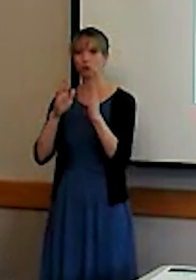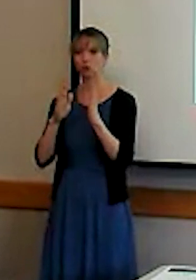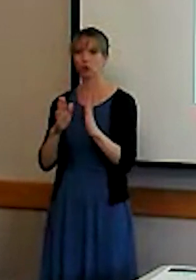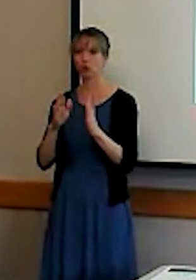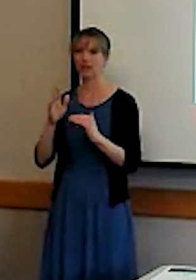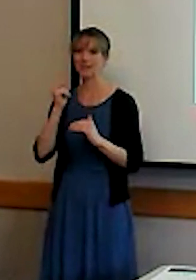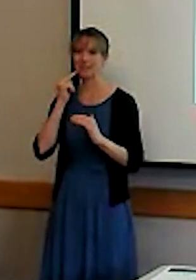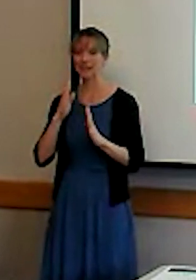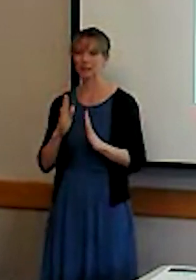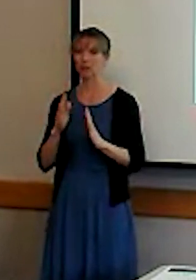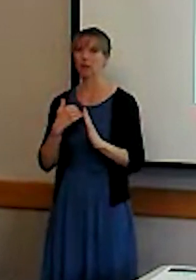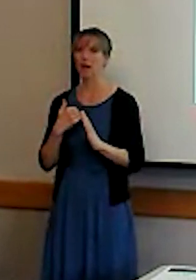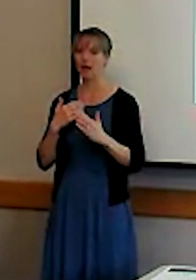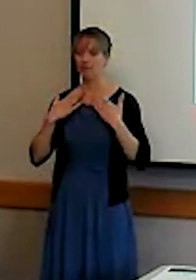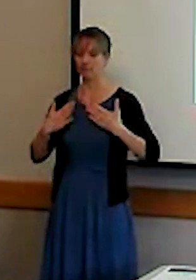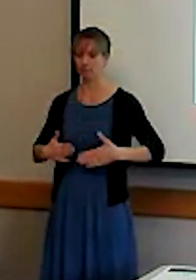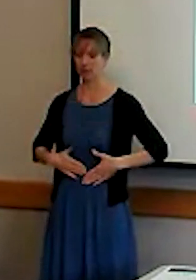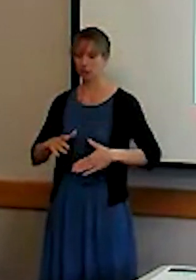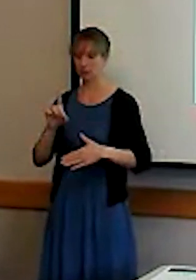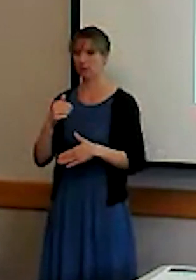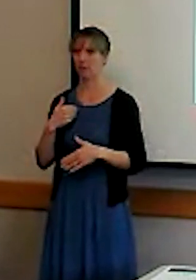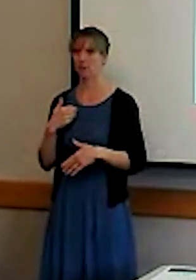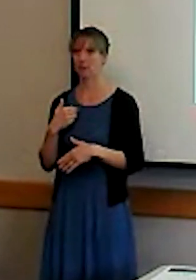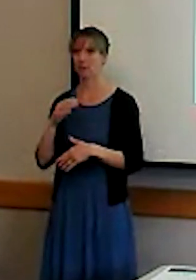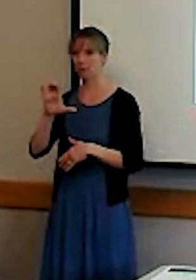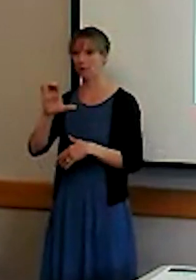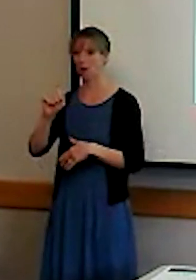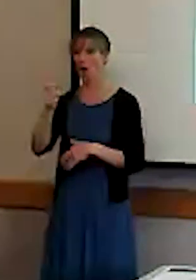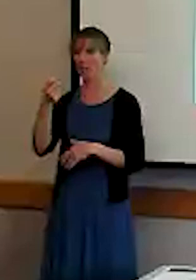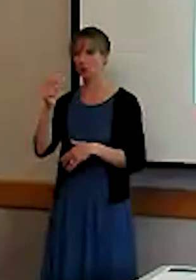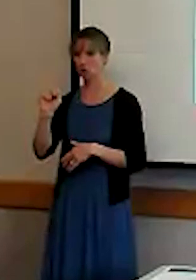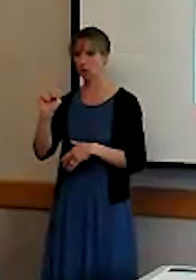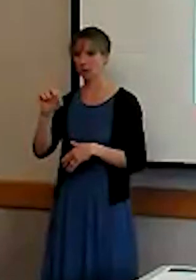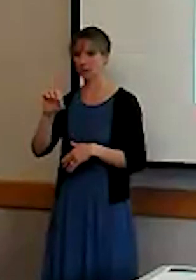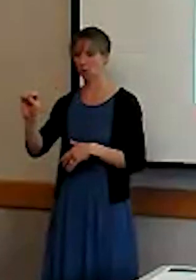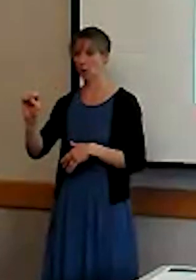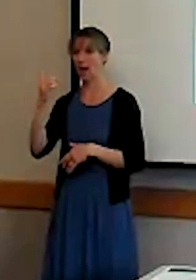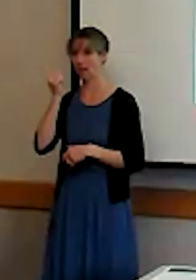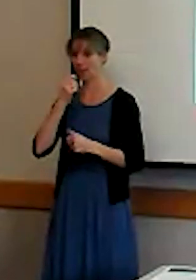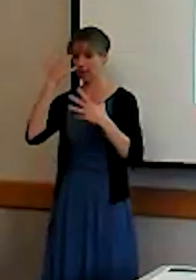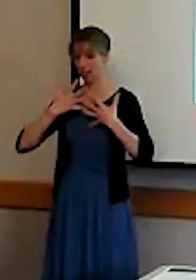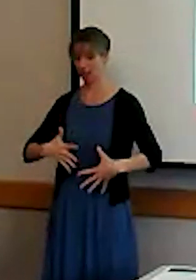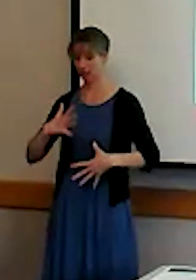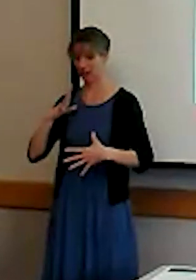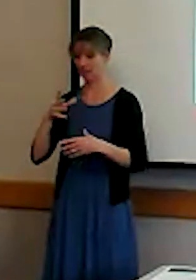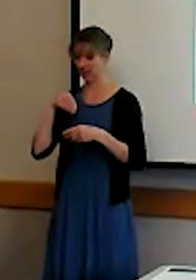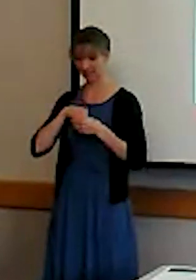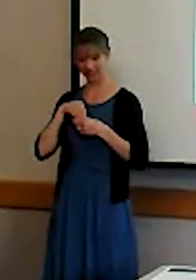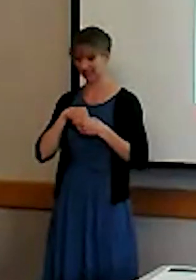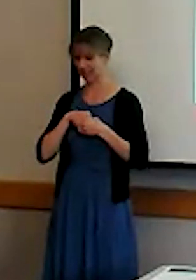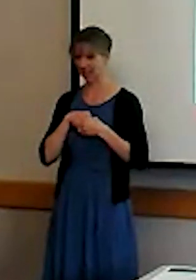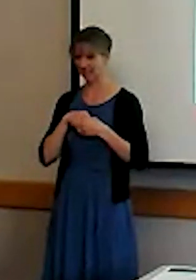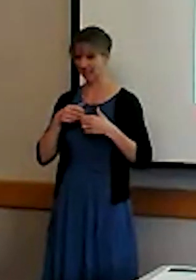have lived experience with physical disability. I have a collagen disorder. So everything looks fine, but on the inside, I'm made